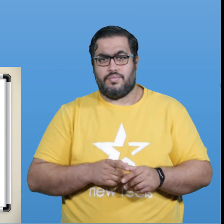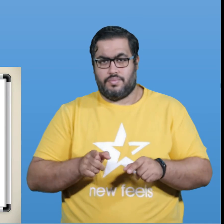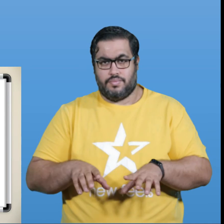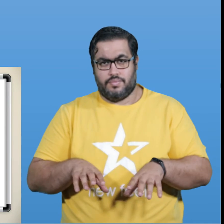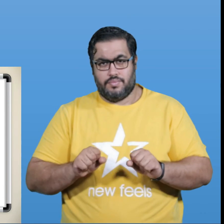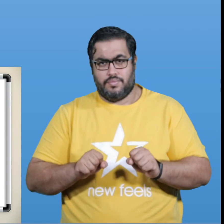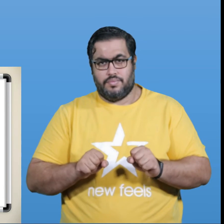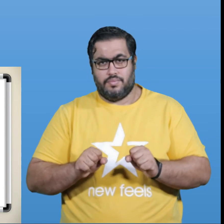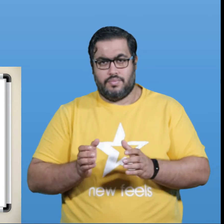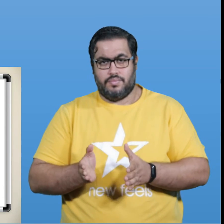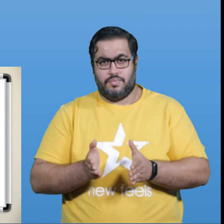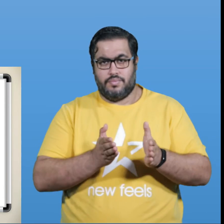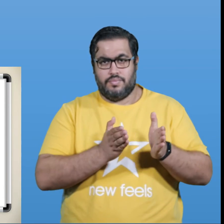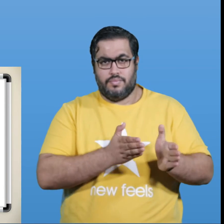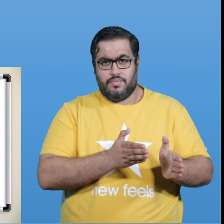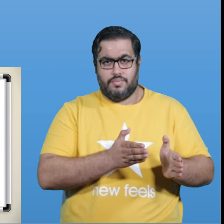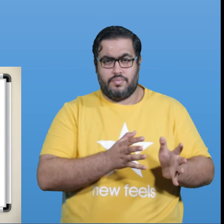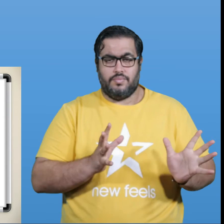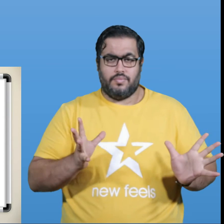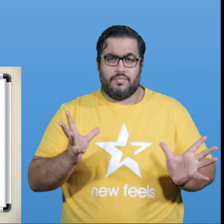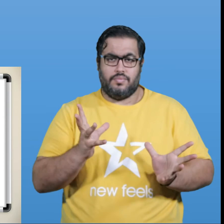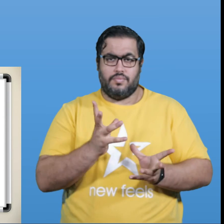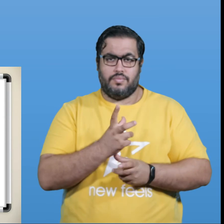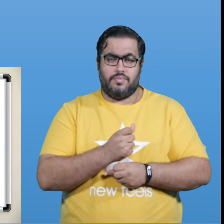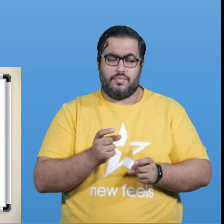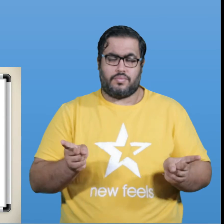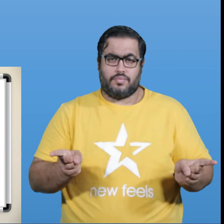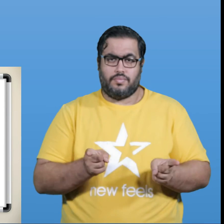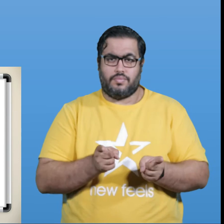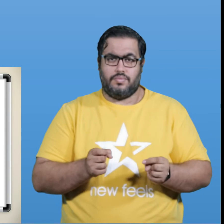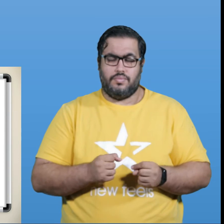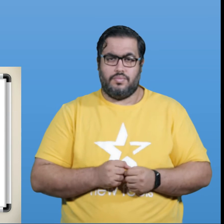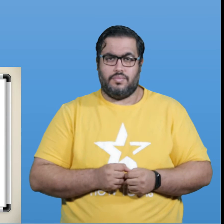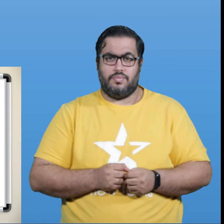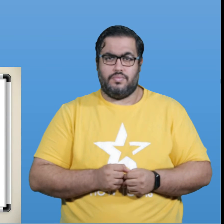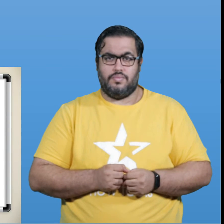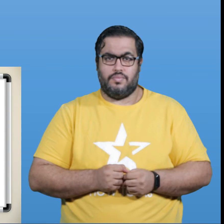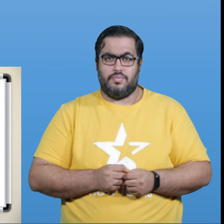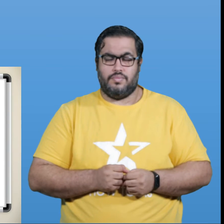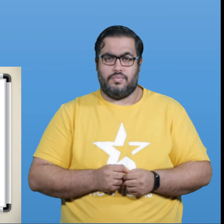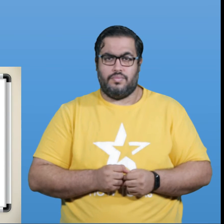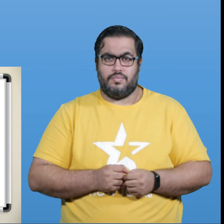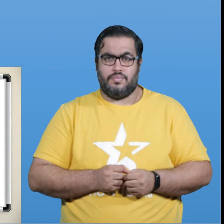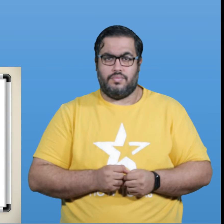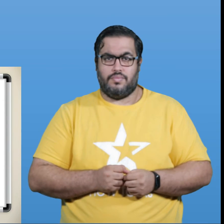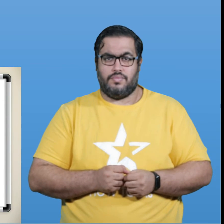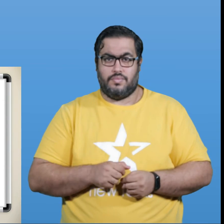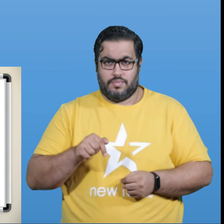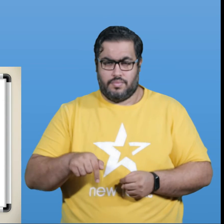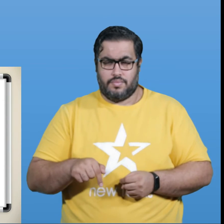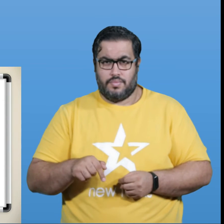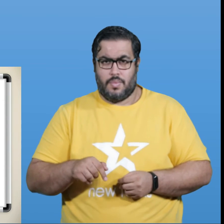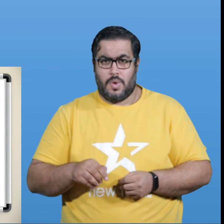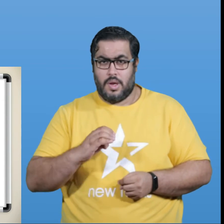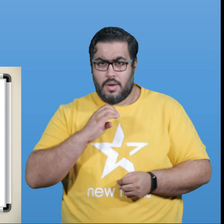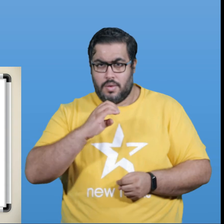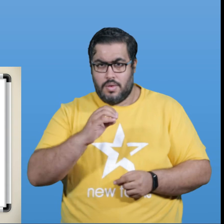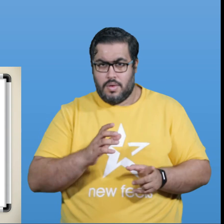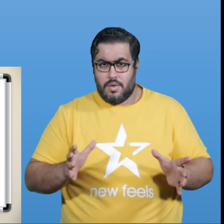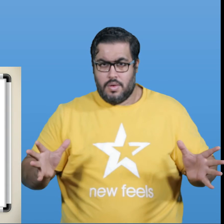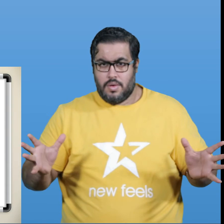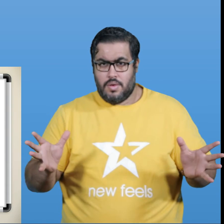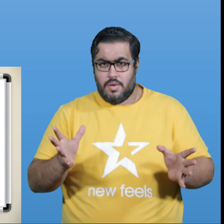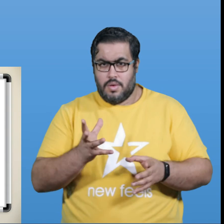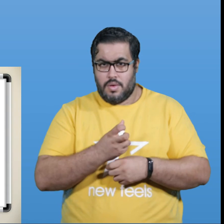and now we're going to move to the summary making. So when we answer a summary question,